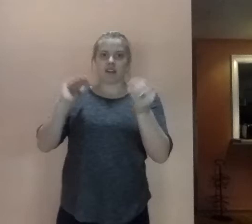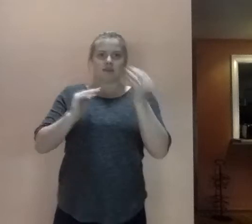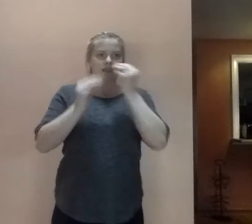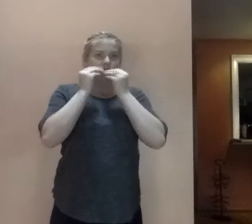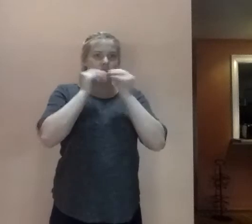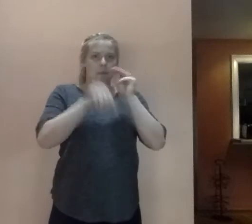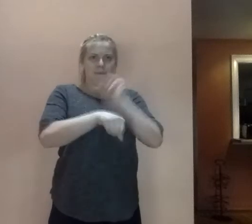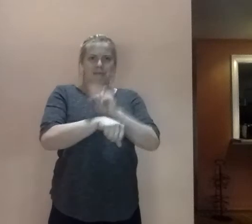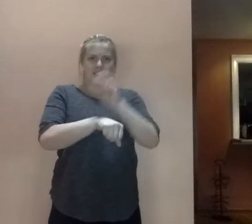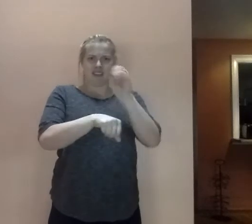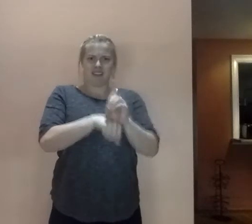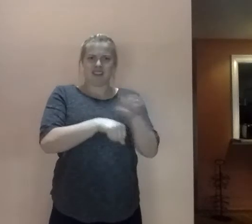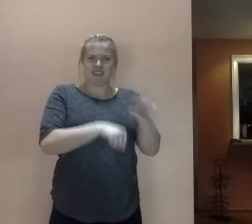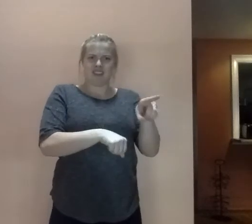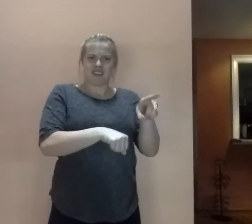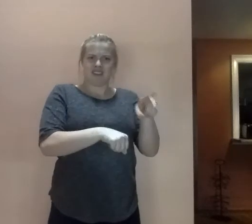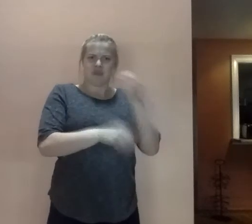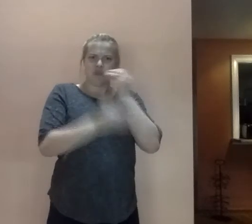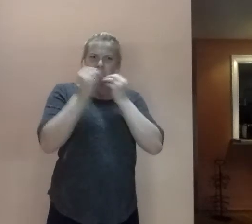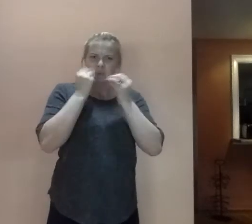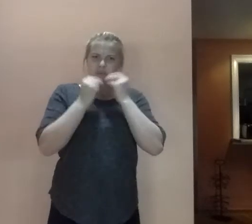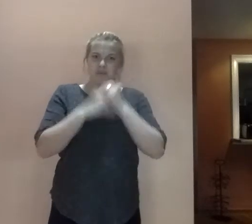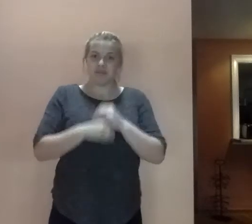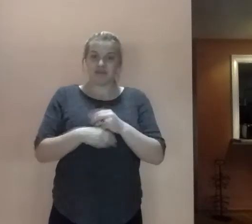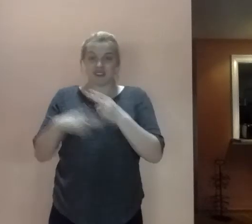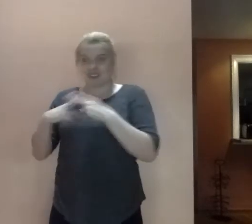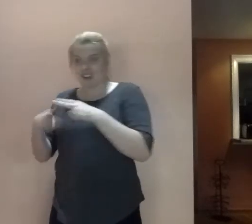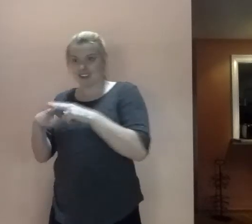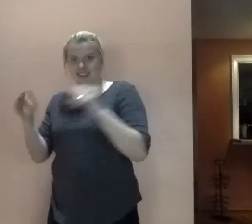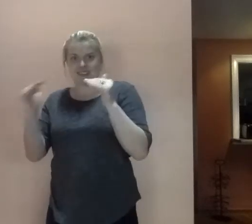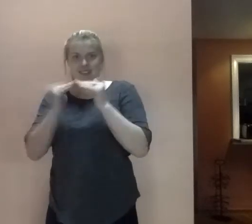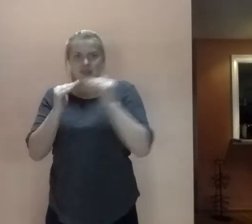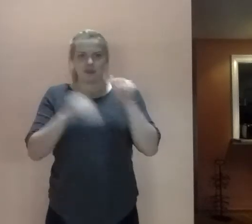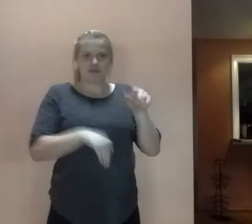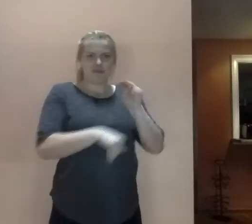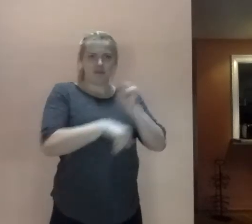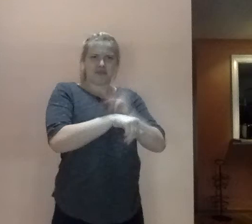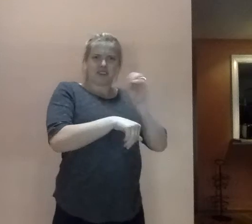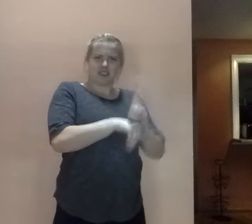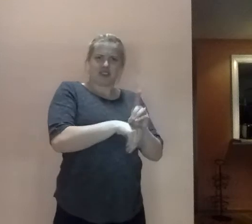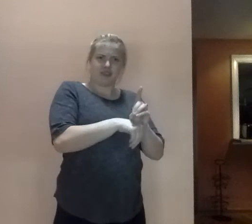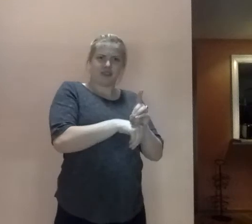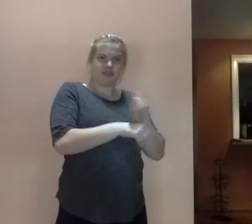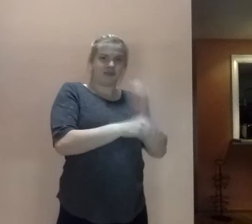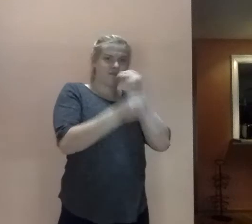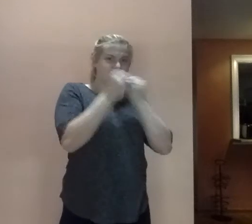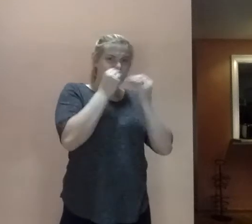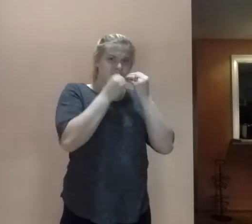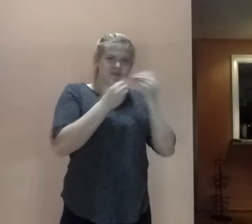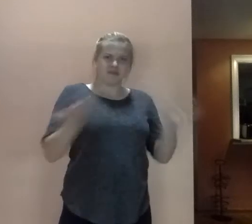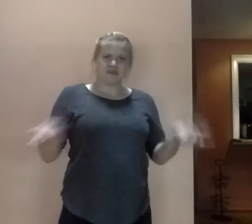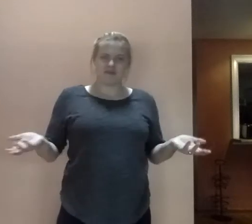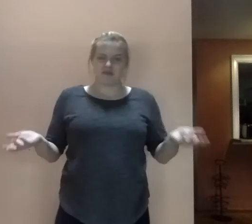McMuffin? So what they're really saying is that eating eggs is just as bad as eating a McMuffin. When you eat foods like beef or steak